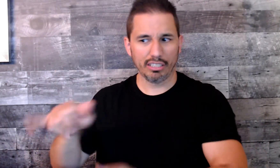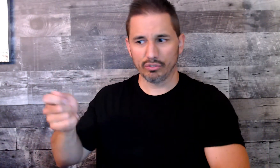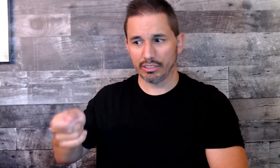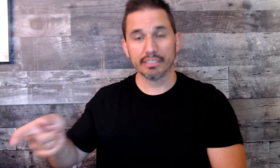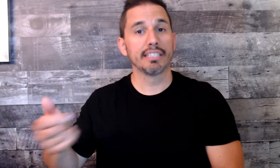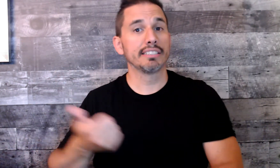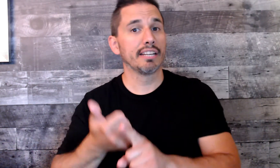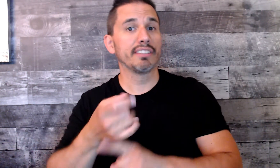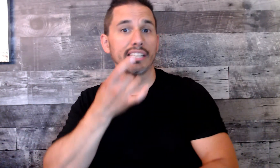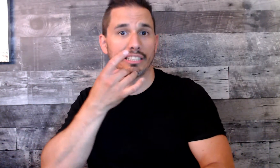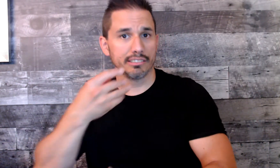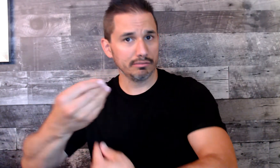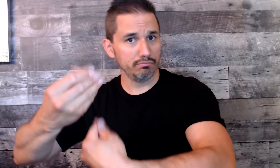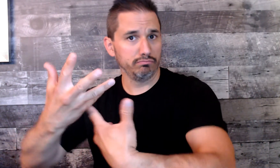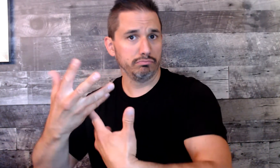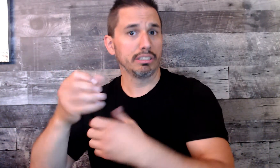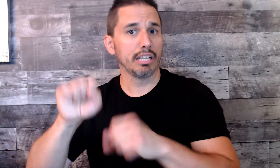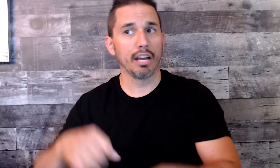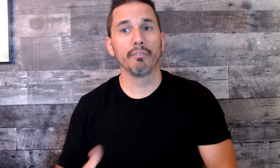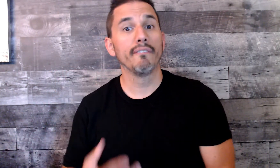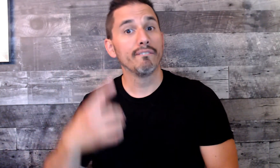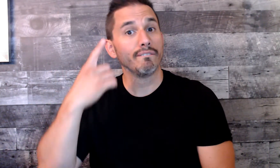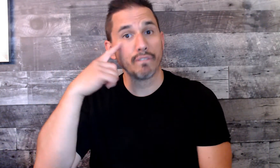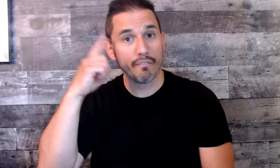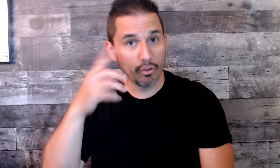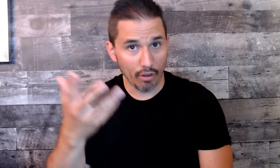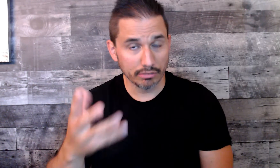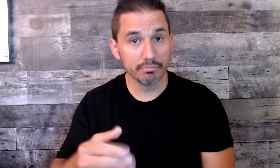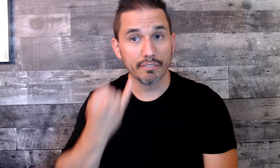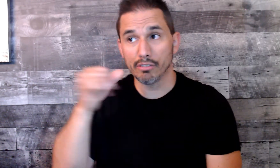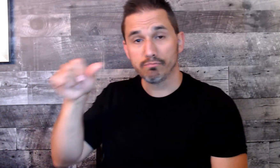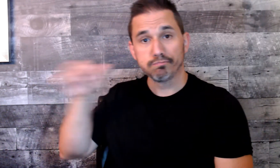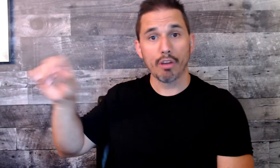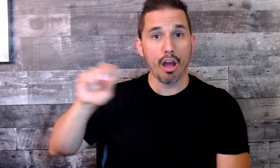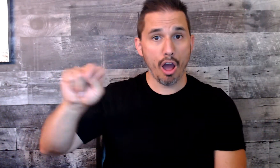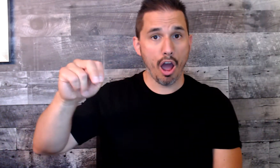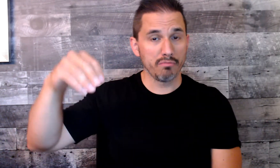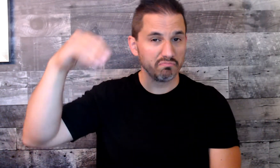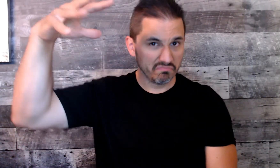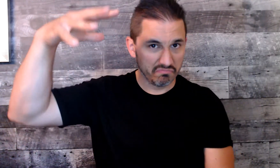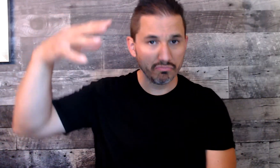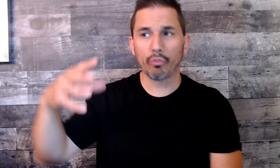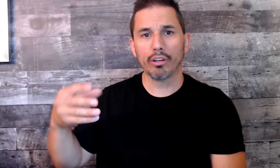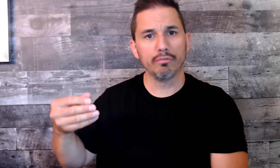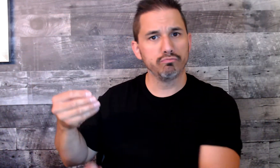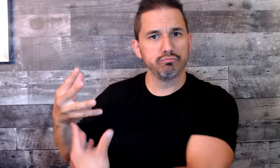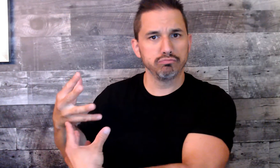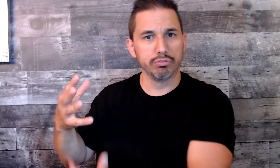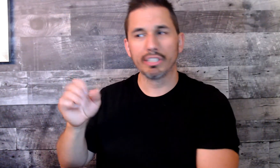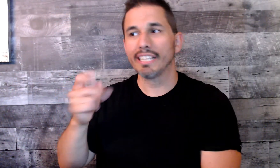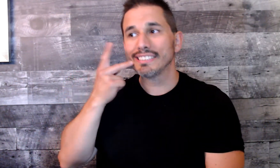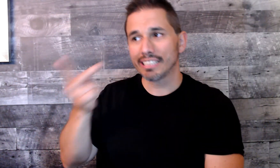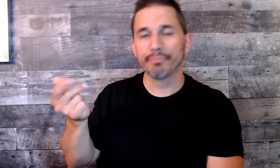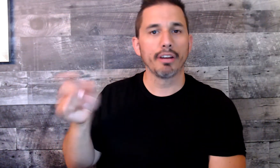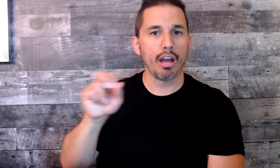with other Inovelli switches, those lights could turn on just to match how bright the light in the room